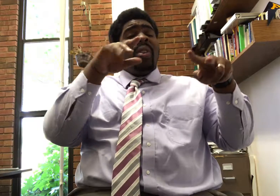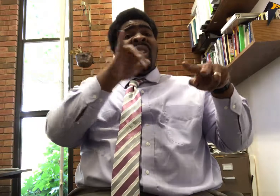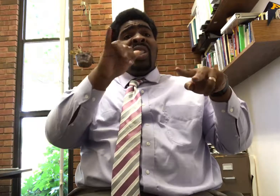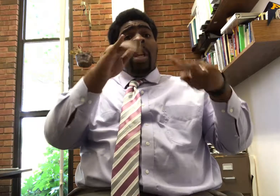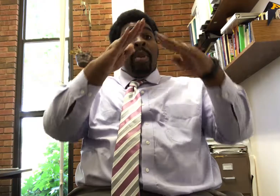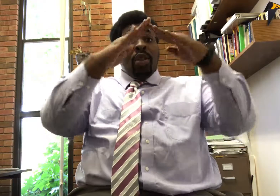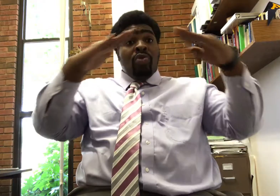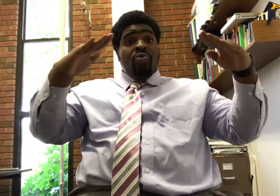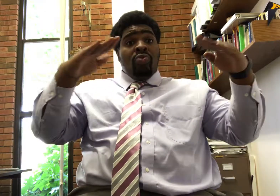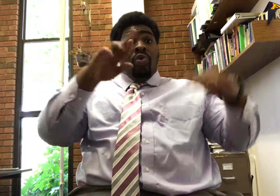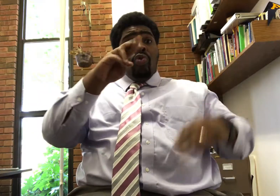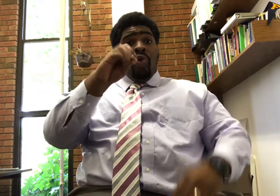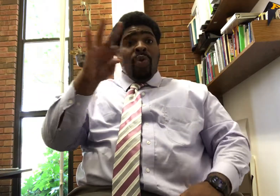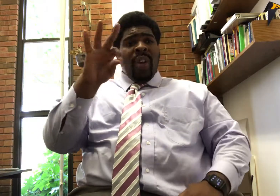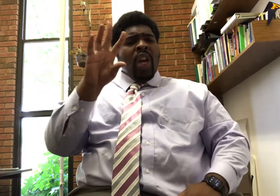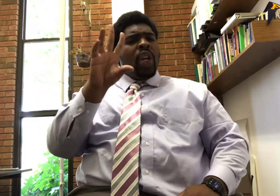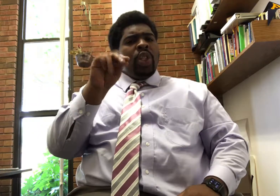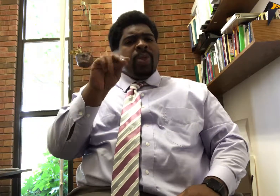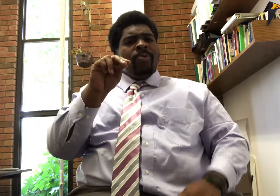sidewalk running along the walls.